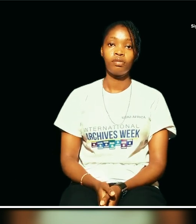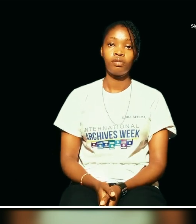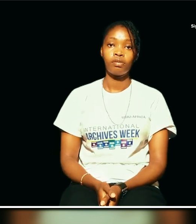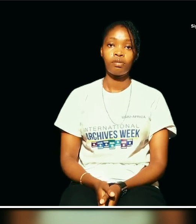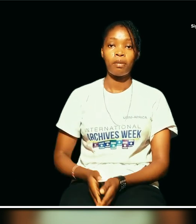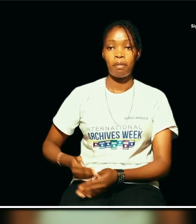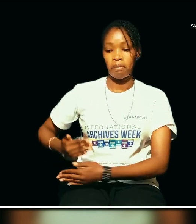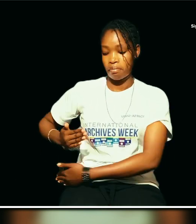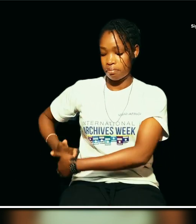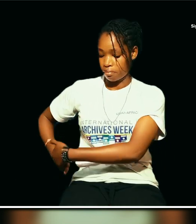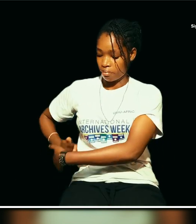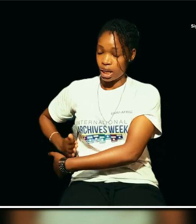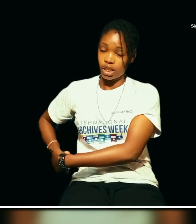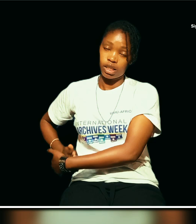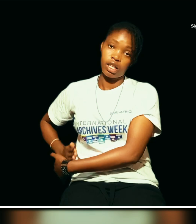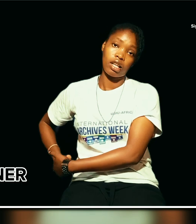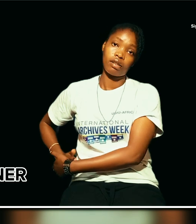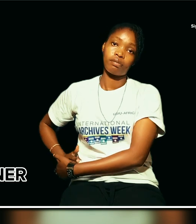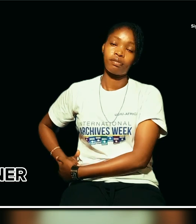partner,